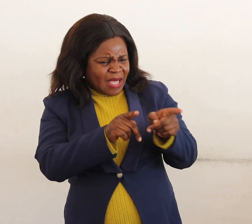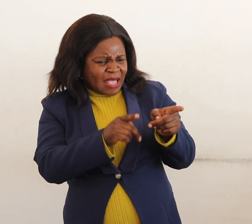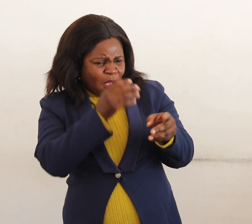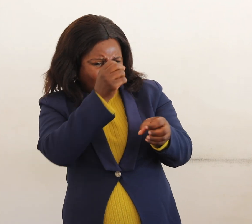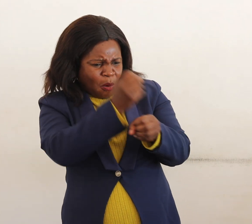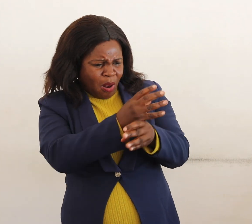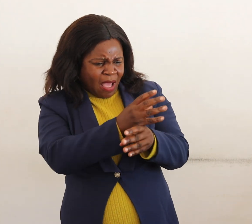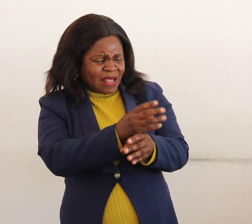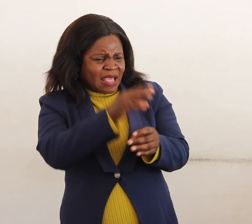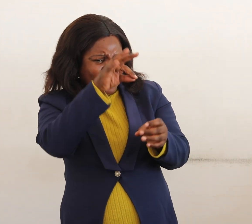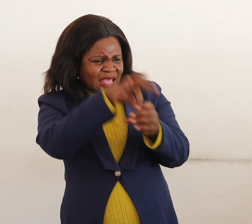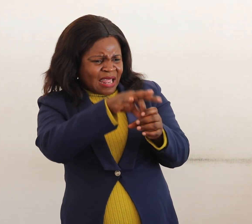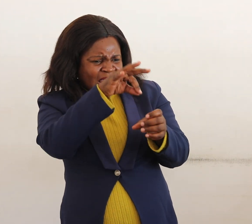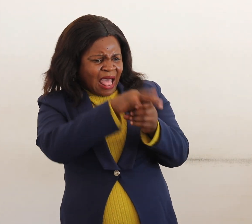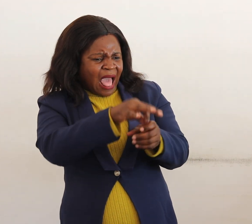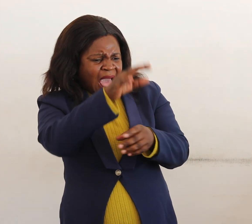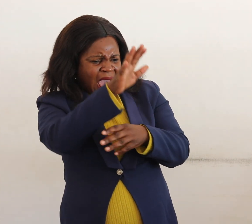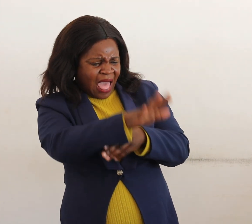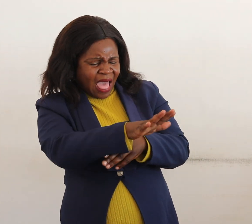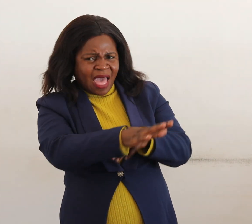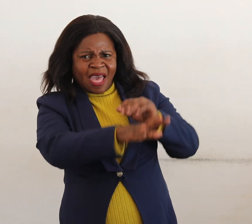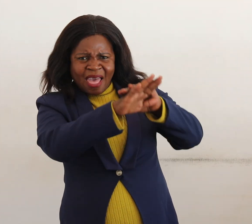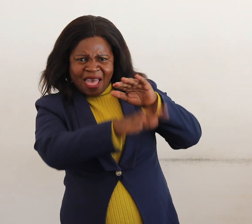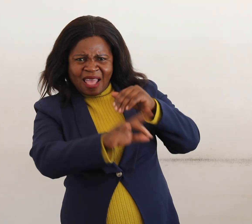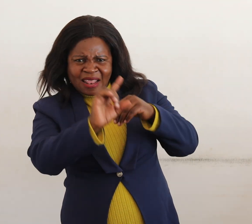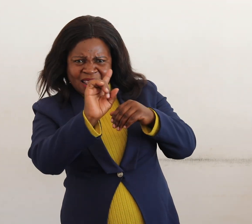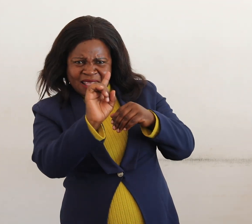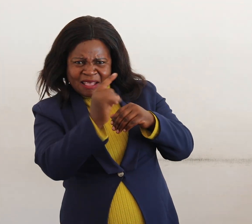an election under the first-past-the-post system.